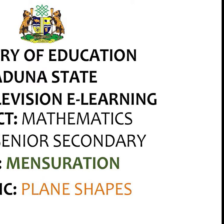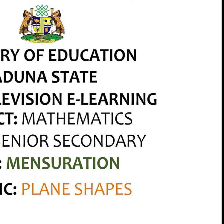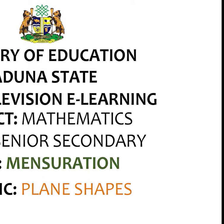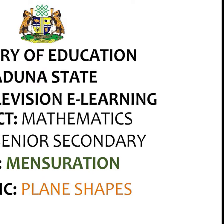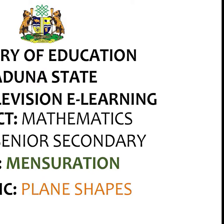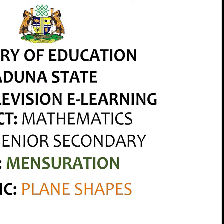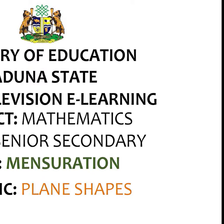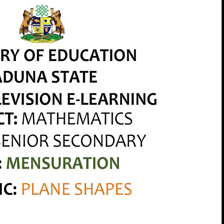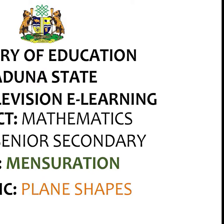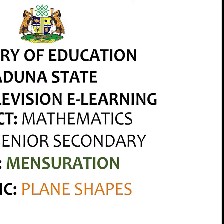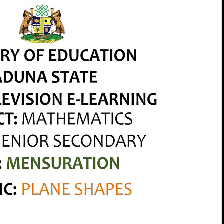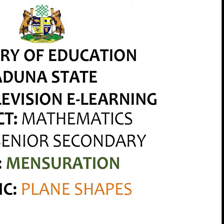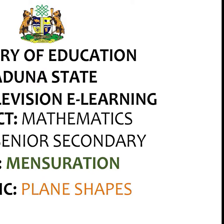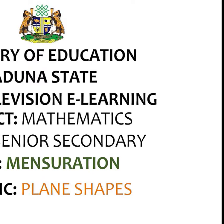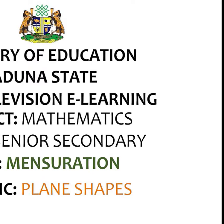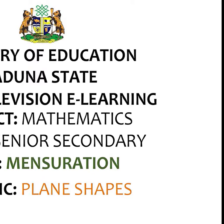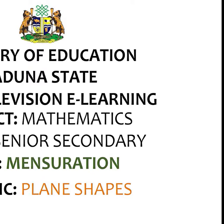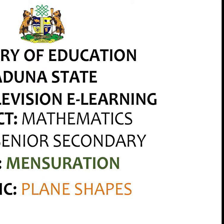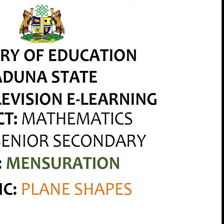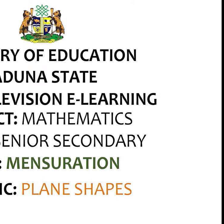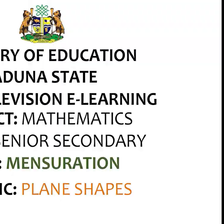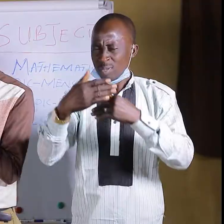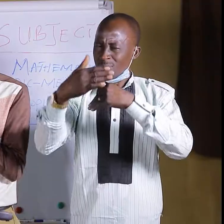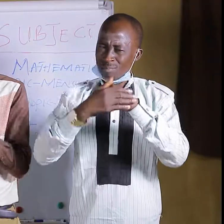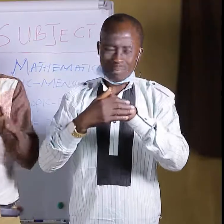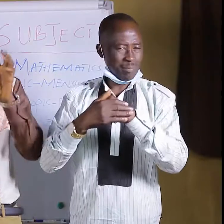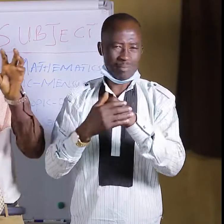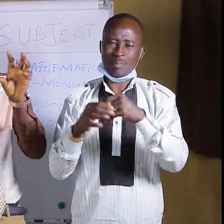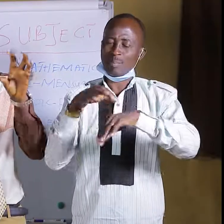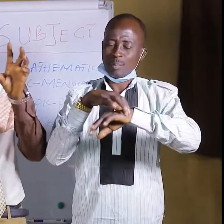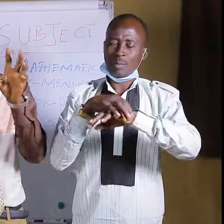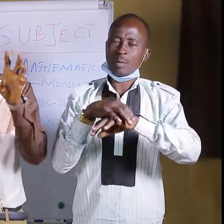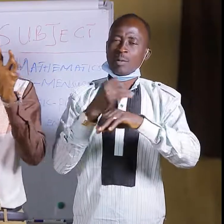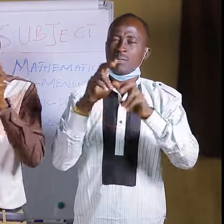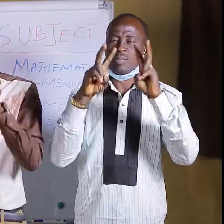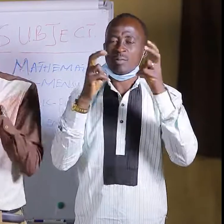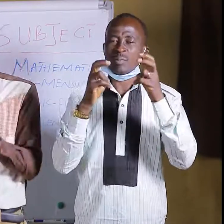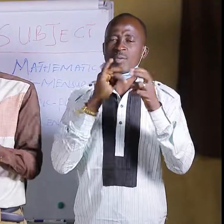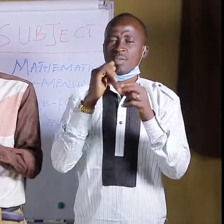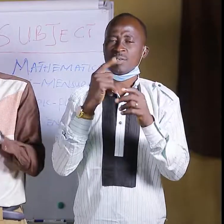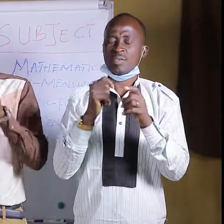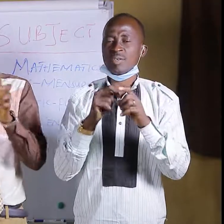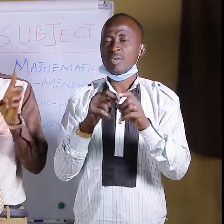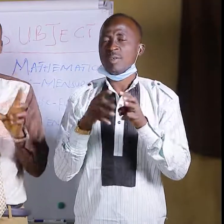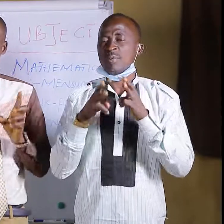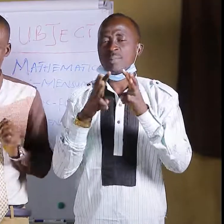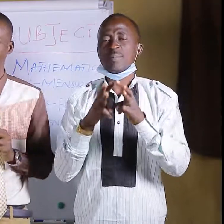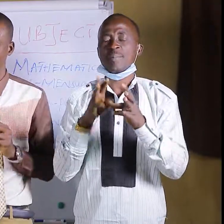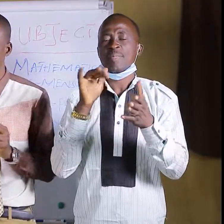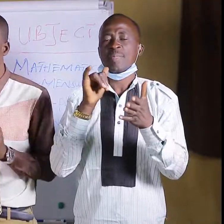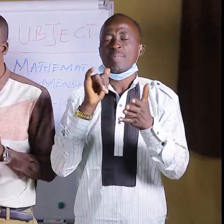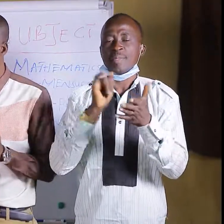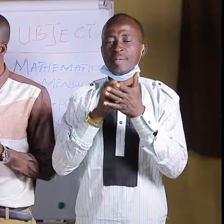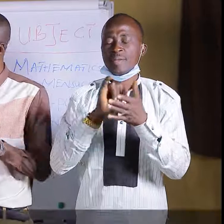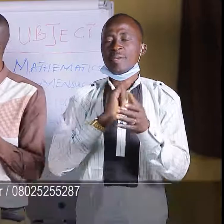want you to recall, don't forget, the backbone of these topics are the what? Are the respective formulae in which I have given